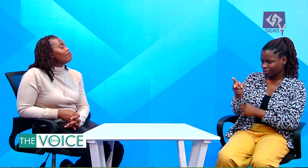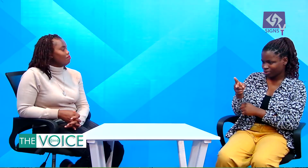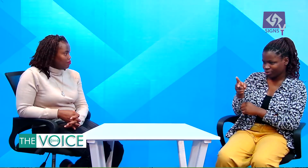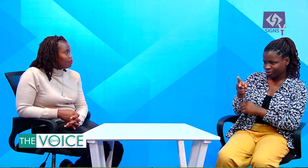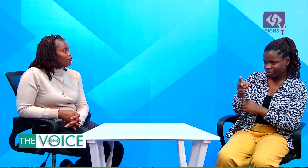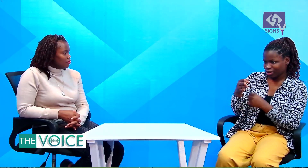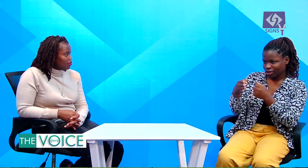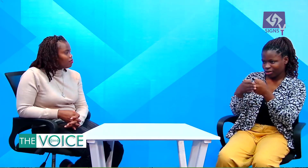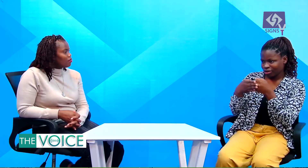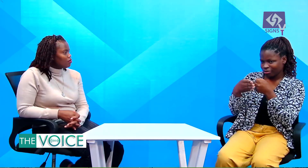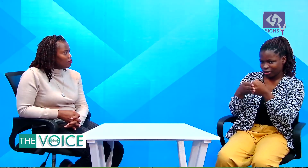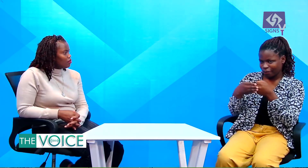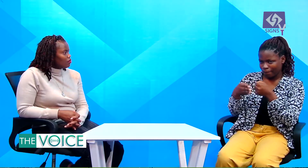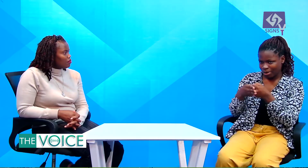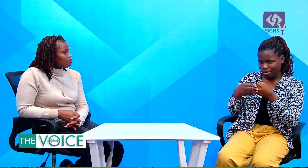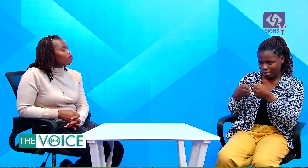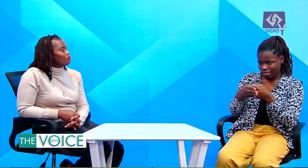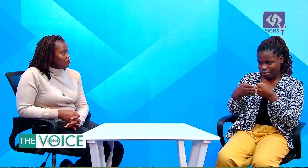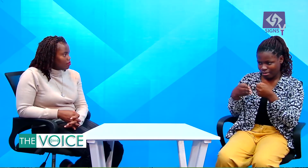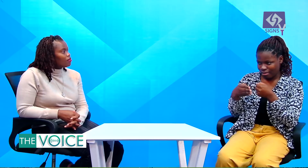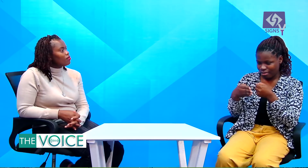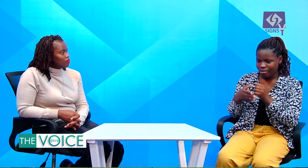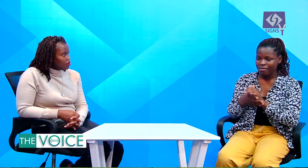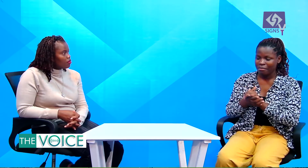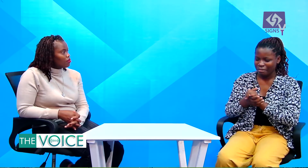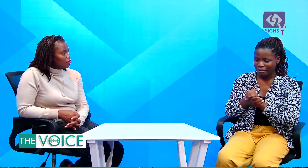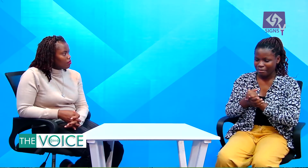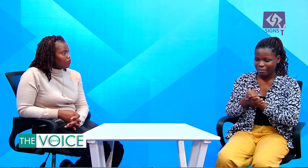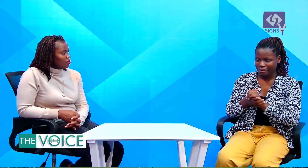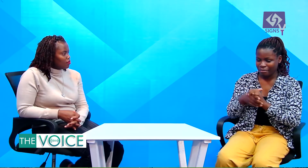This was about in 2022,